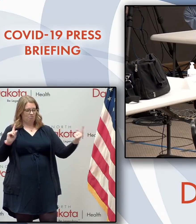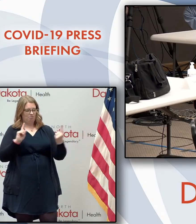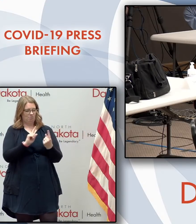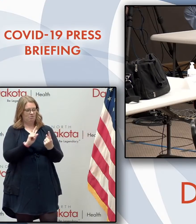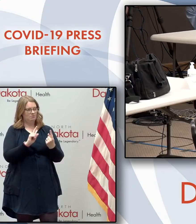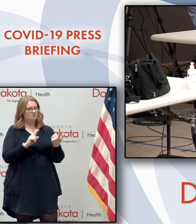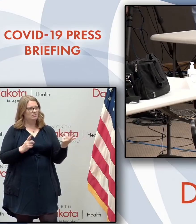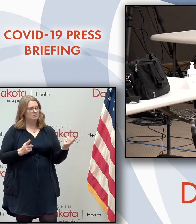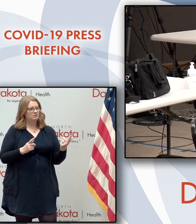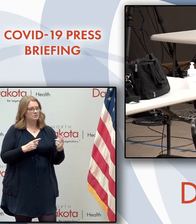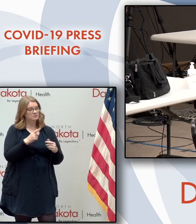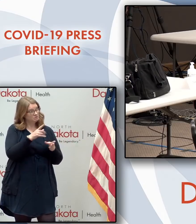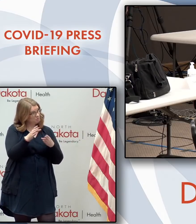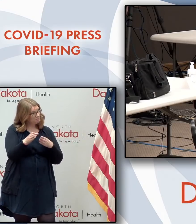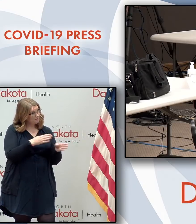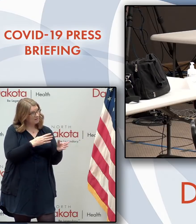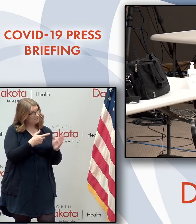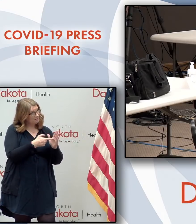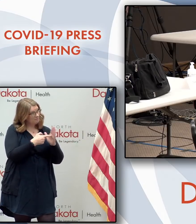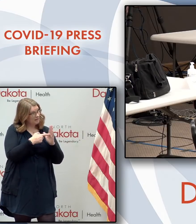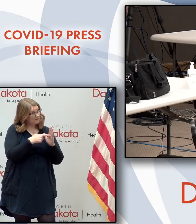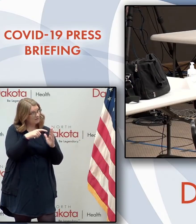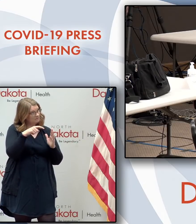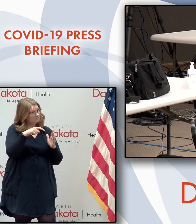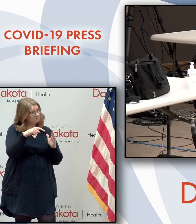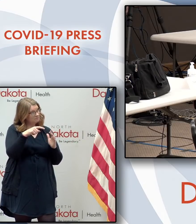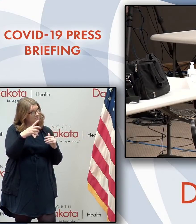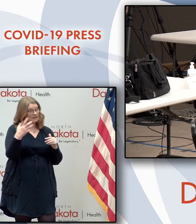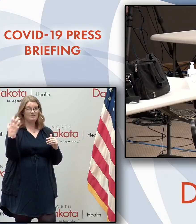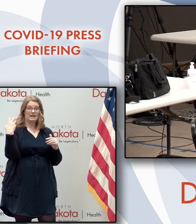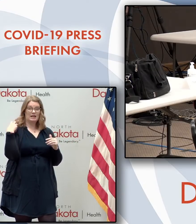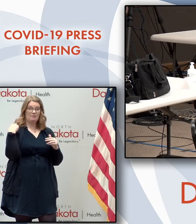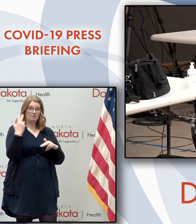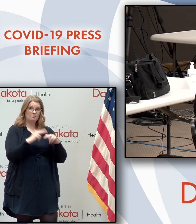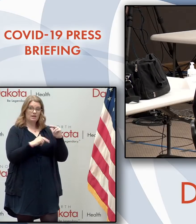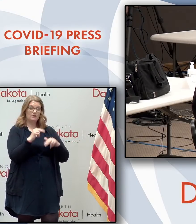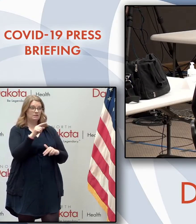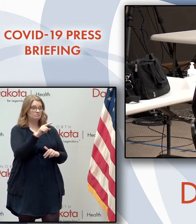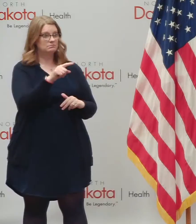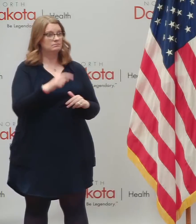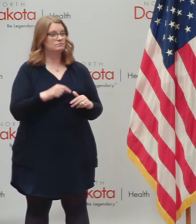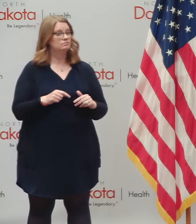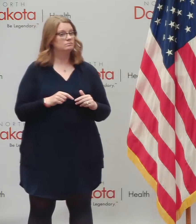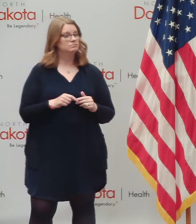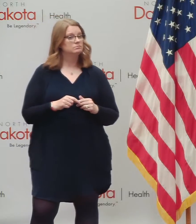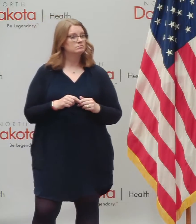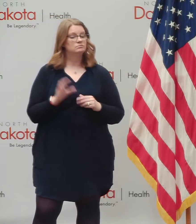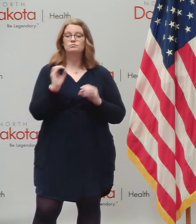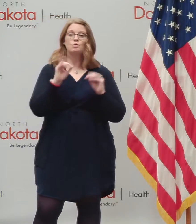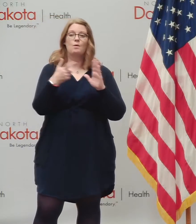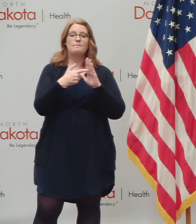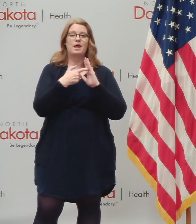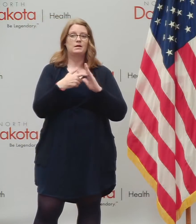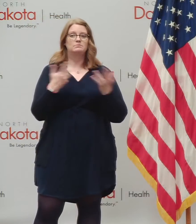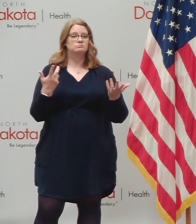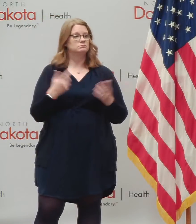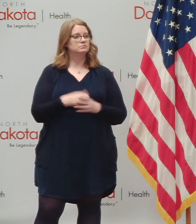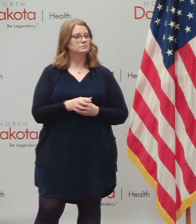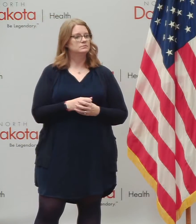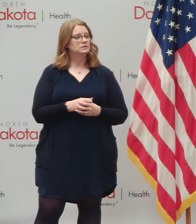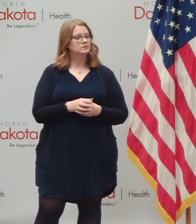you plan to issue a mandate for the Capitol building? No mandate's going to be required because